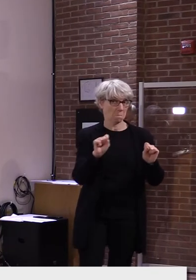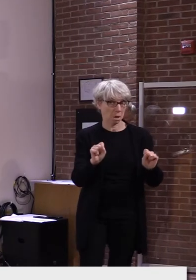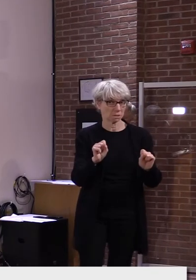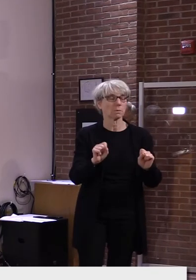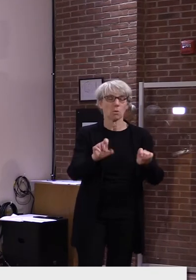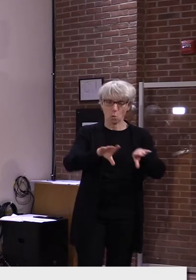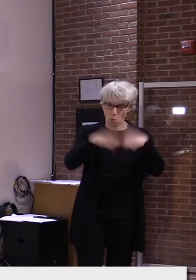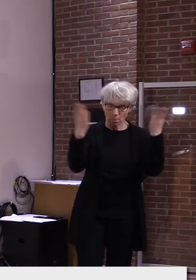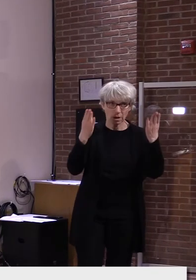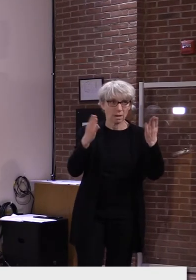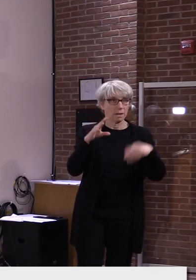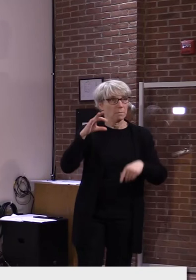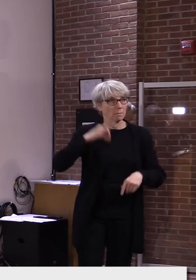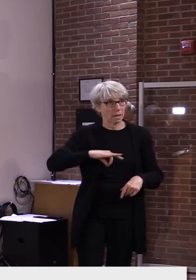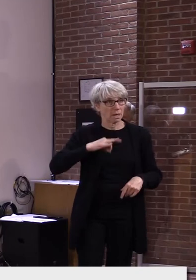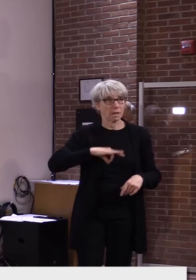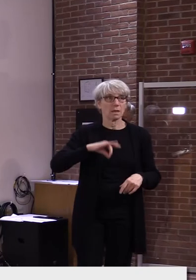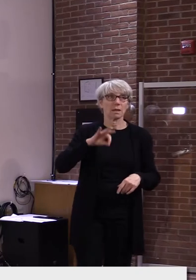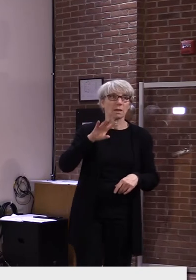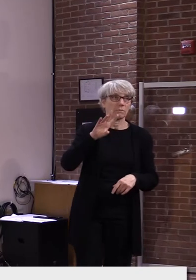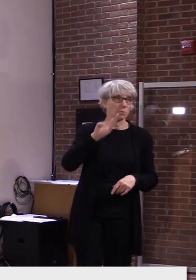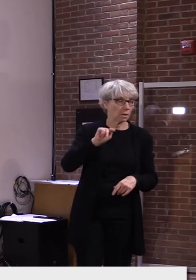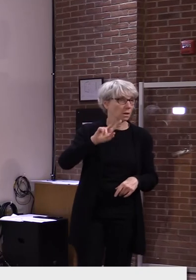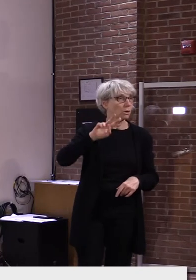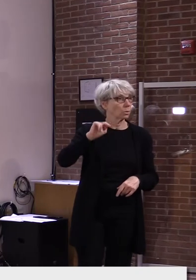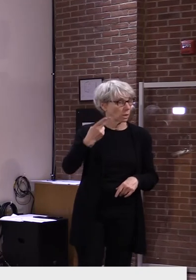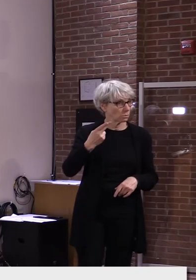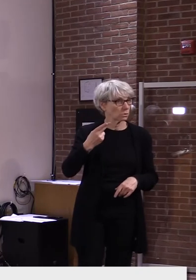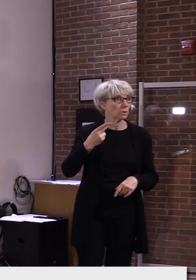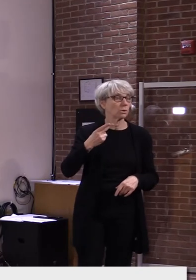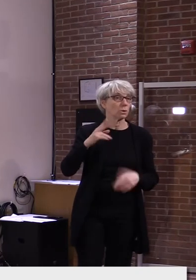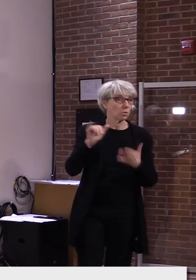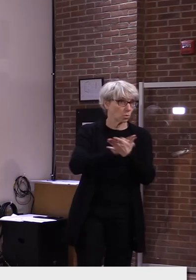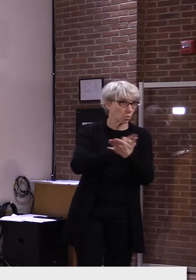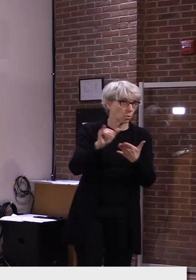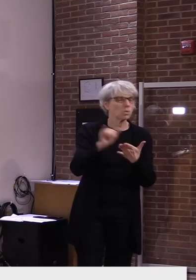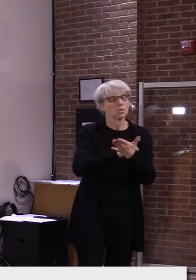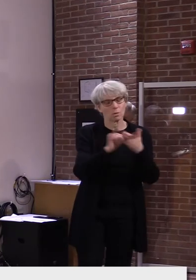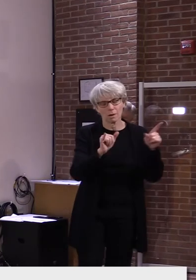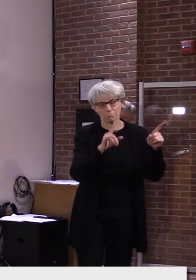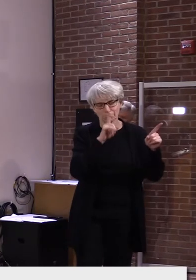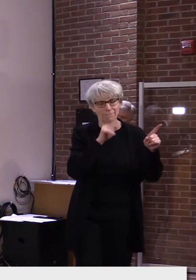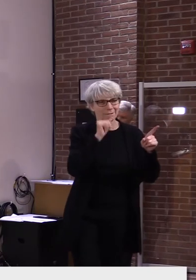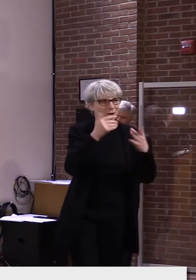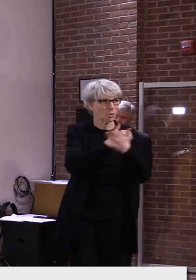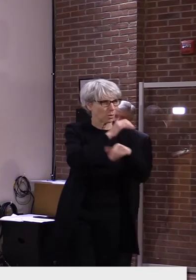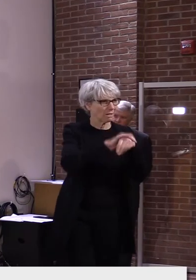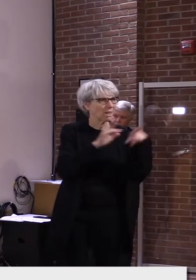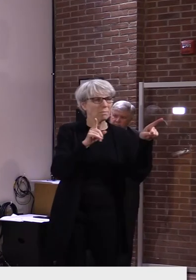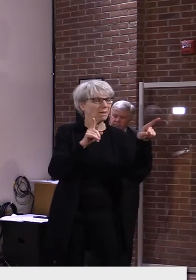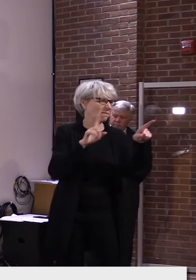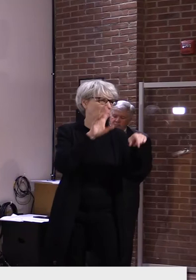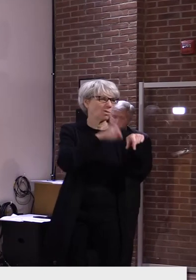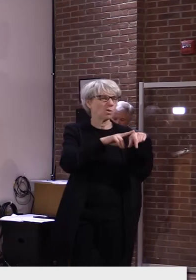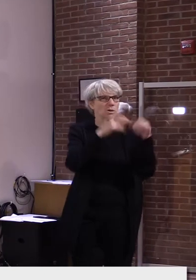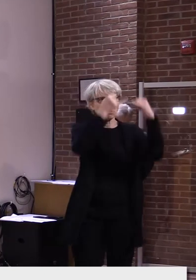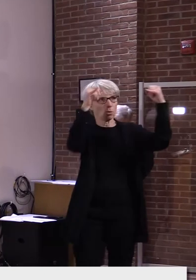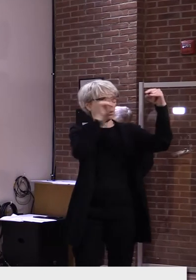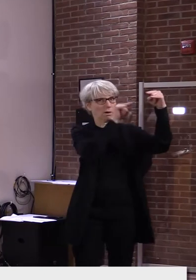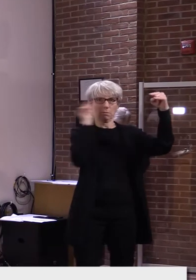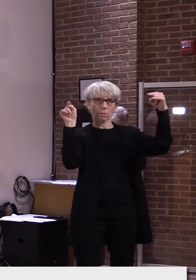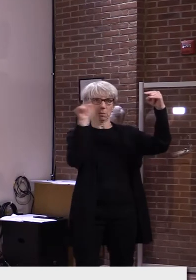and New Hampshire and Vermont and New York, not being a New England state, but they have an interest as well.